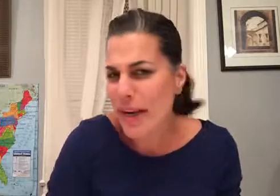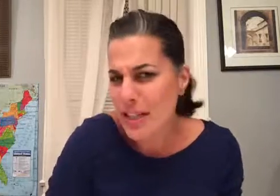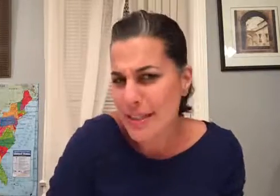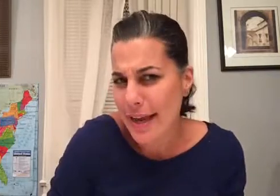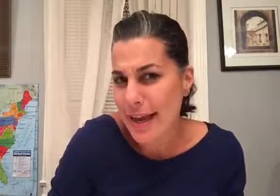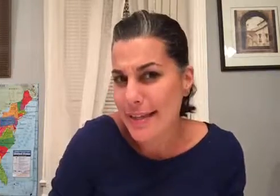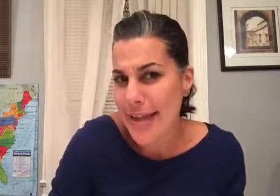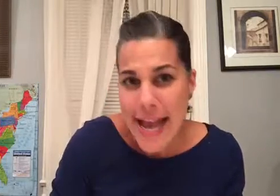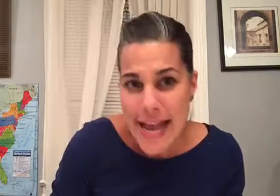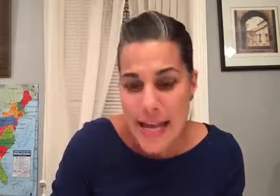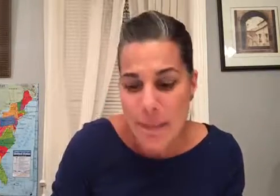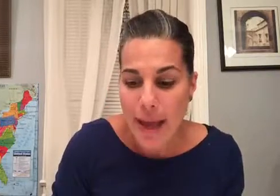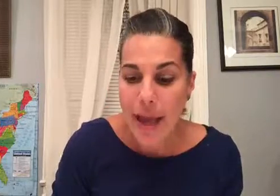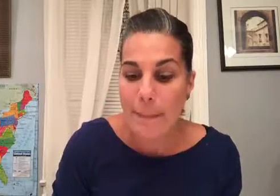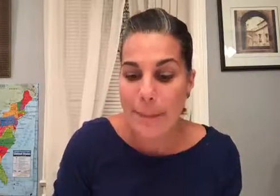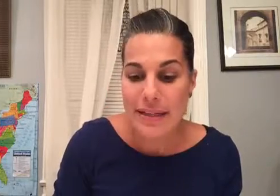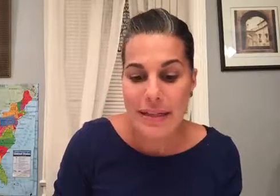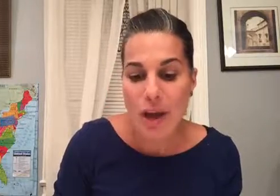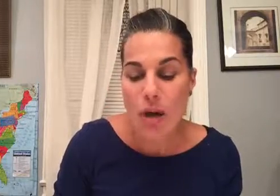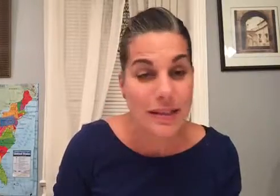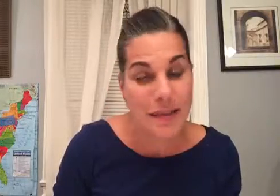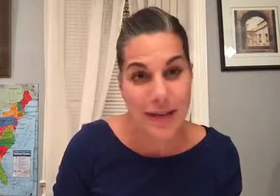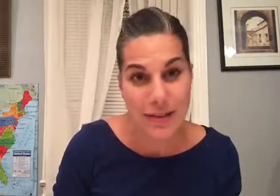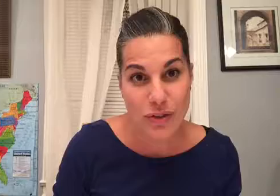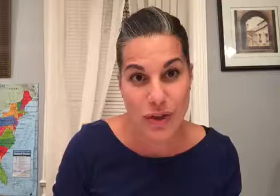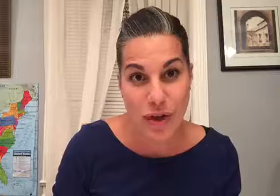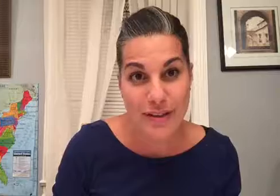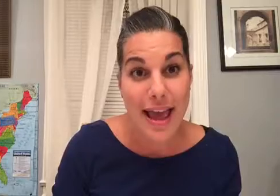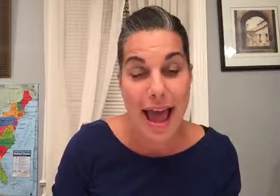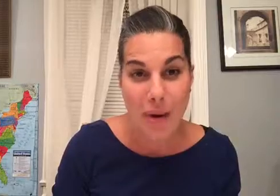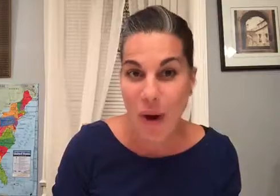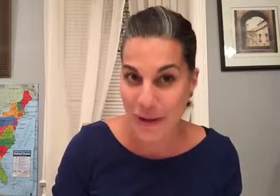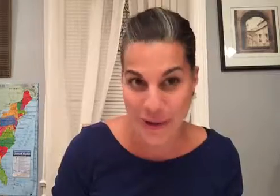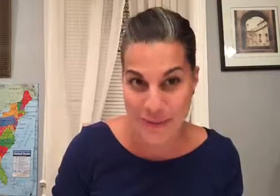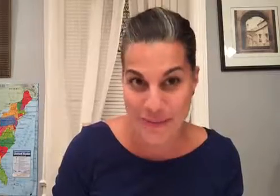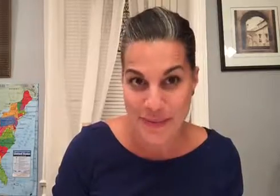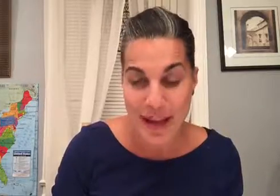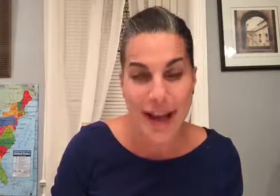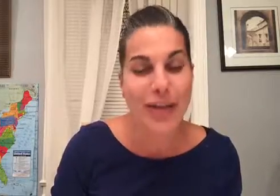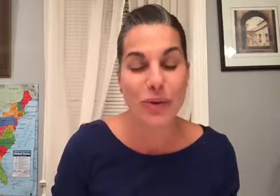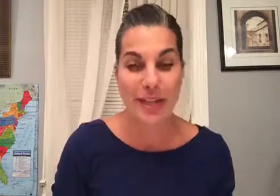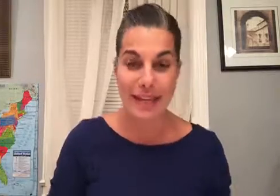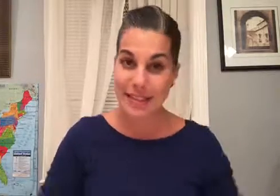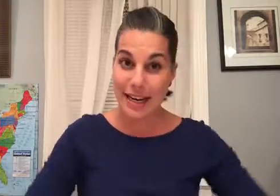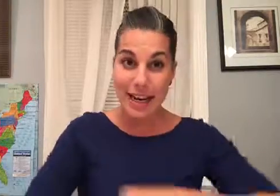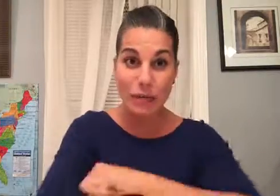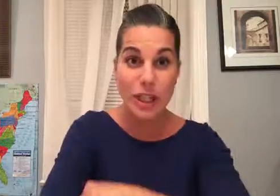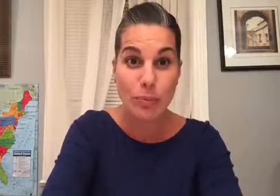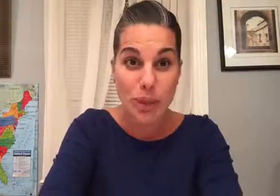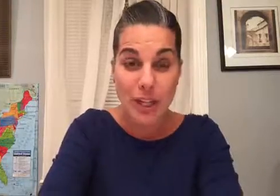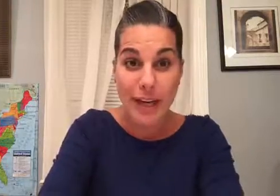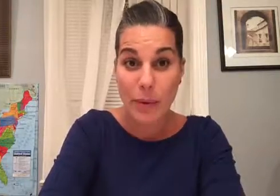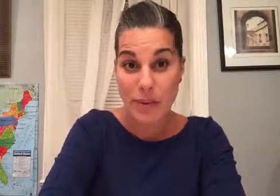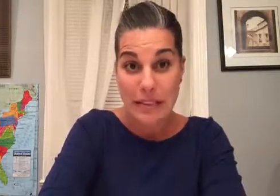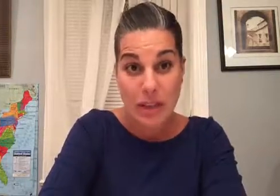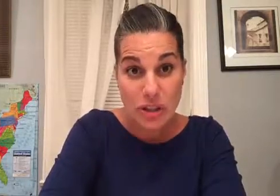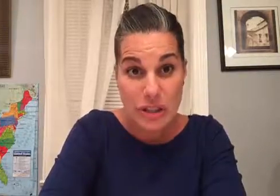what did I just say? I said, hey, my amazingly awesome ASL stars, how are you? I had a great day today. I really appreciate our discussions.